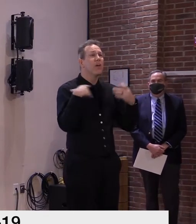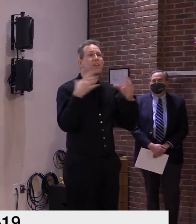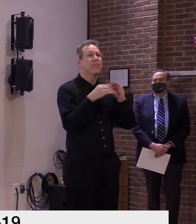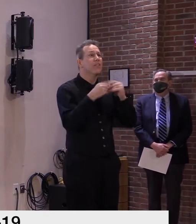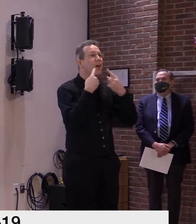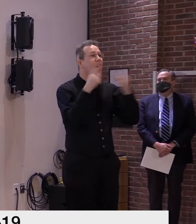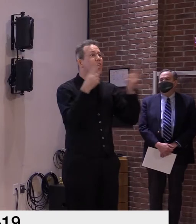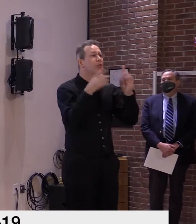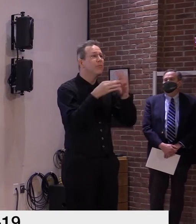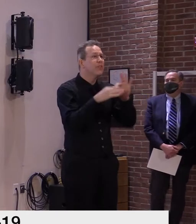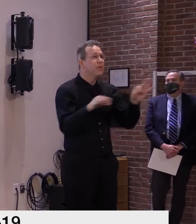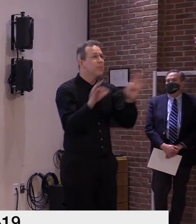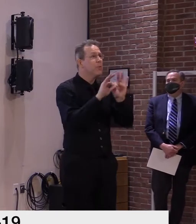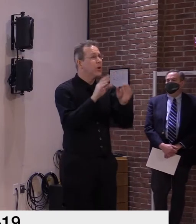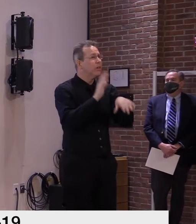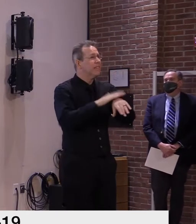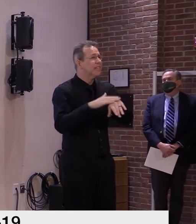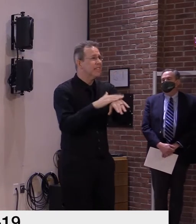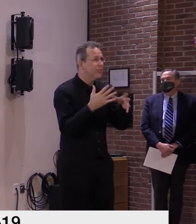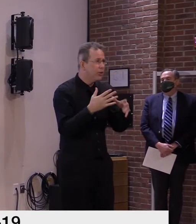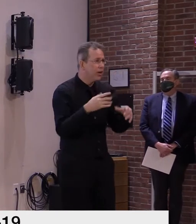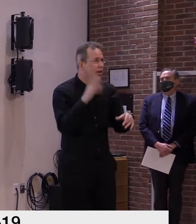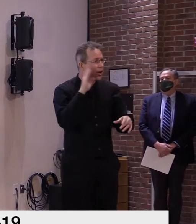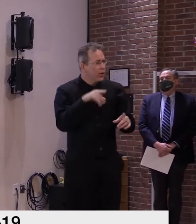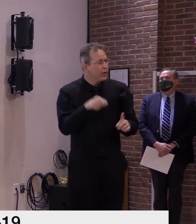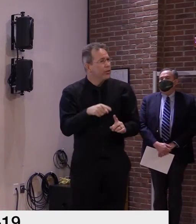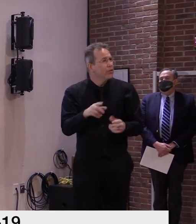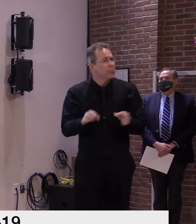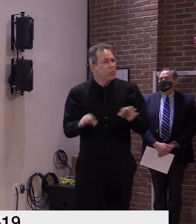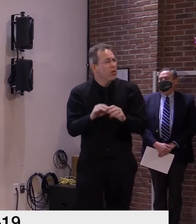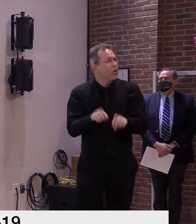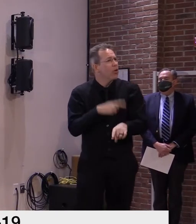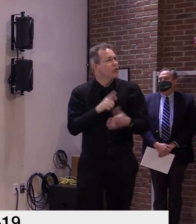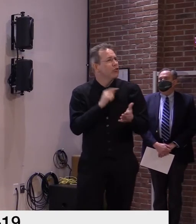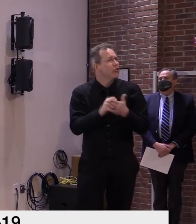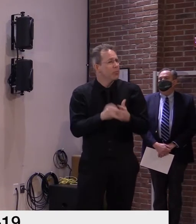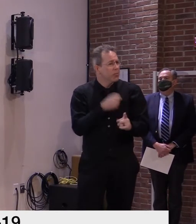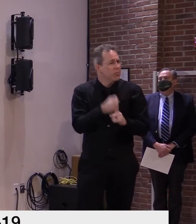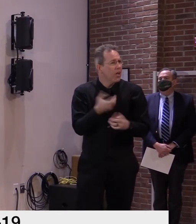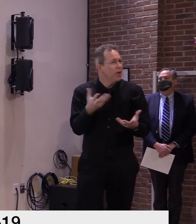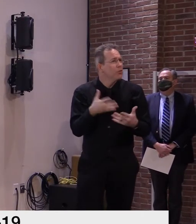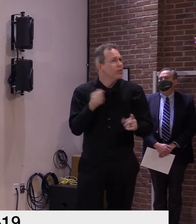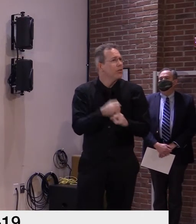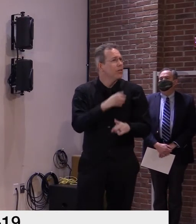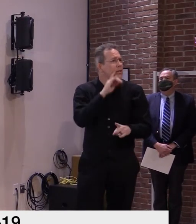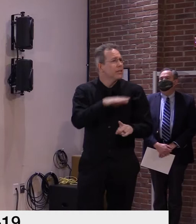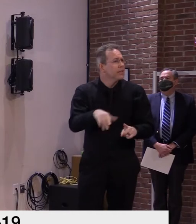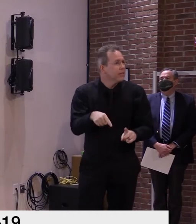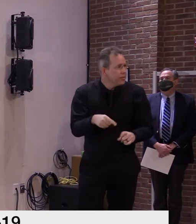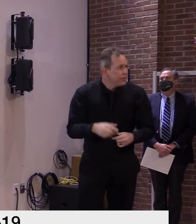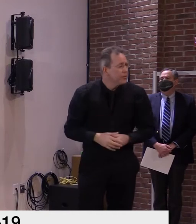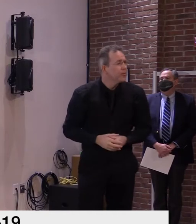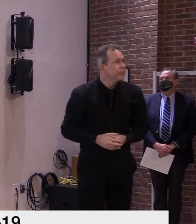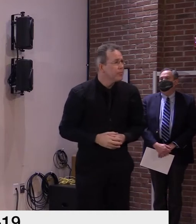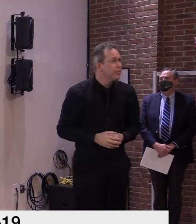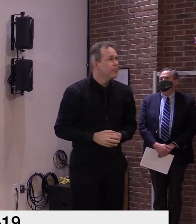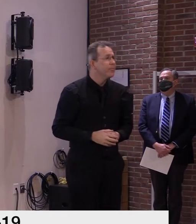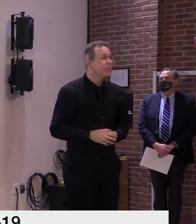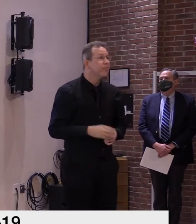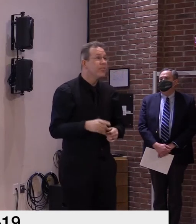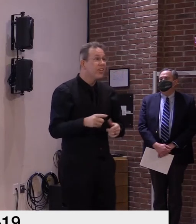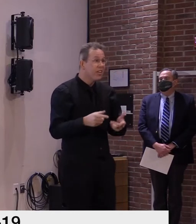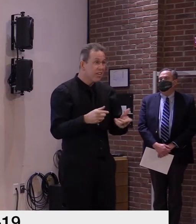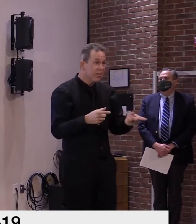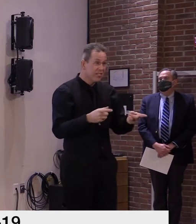and long-term consequences to the mental health of children and youth. The pivot to hybrid and remote learning